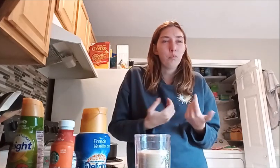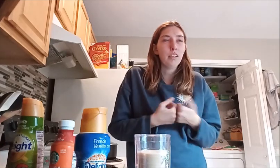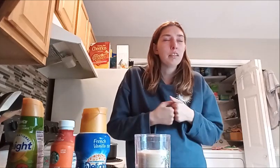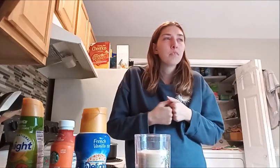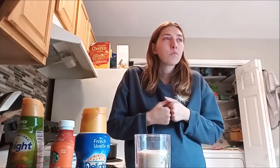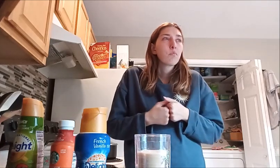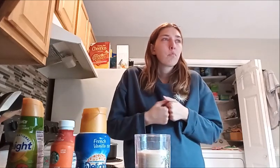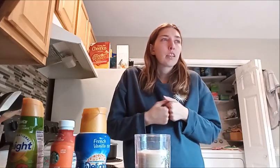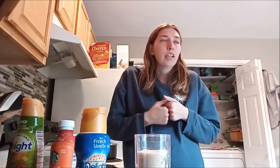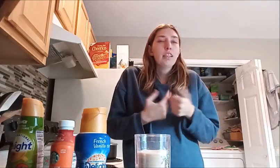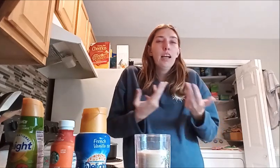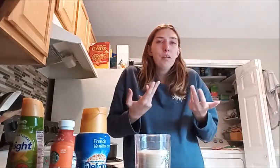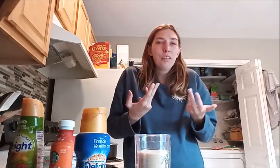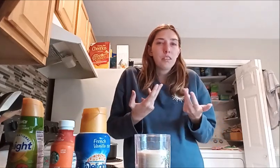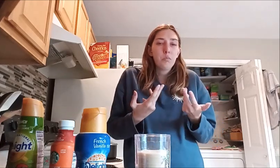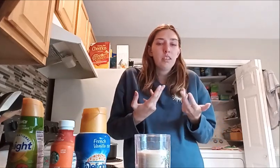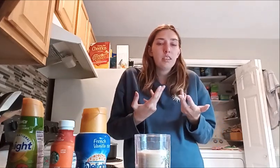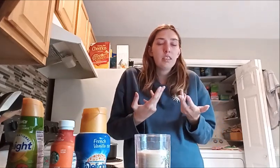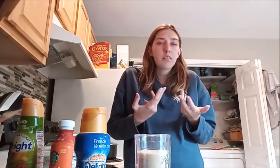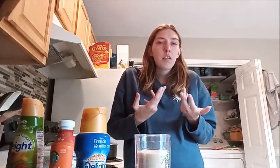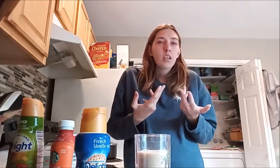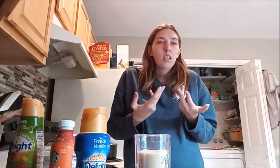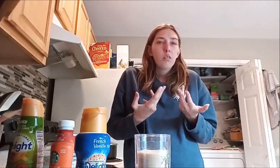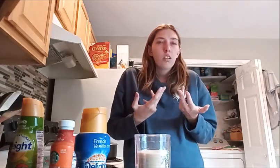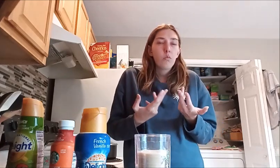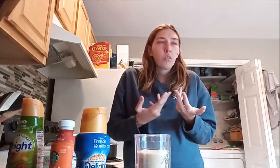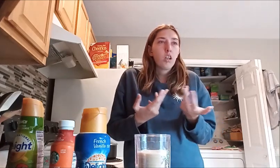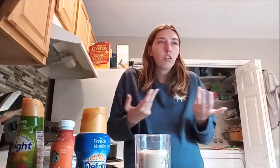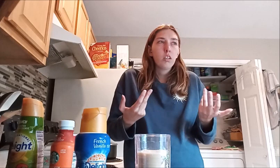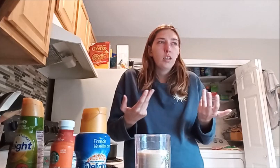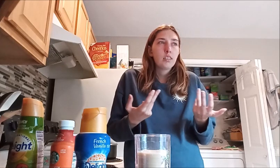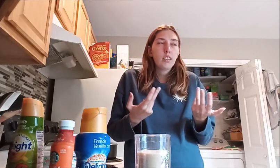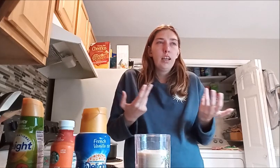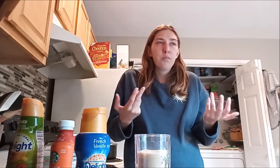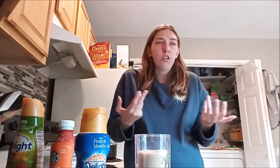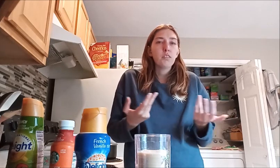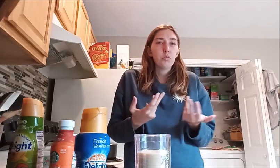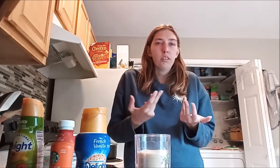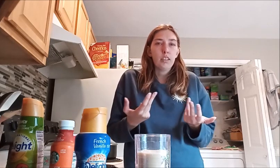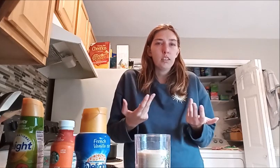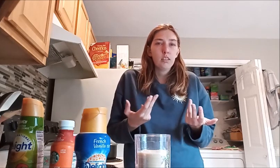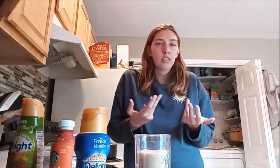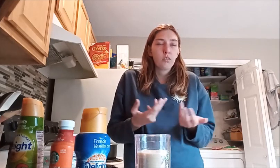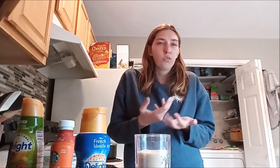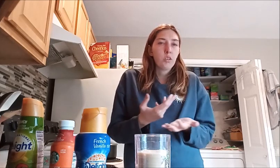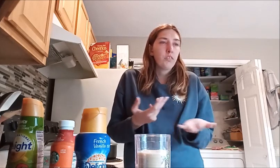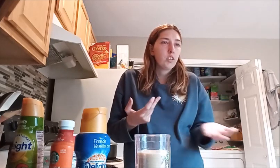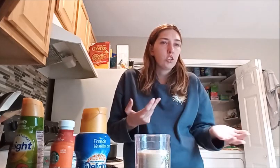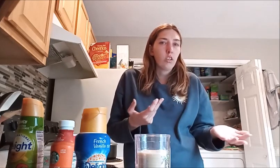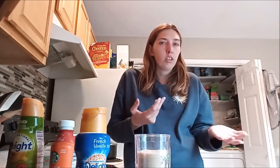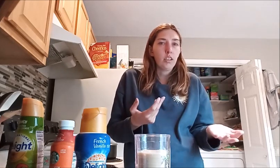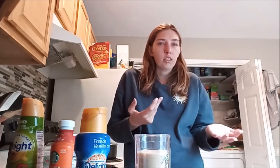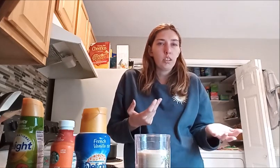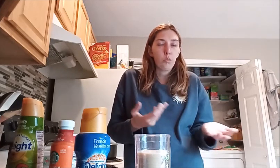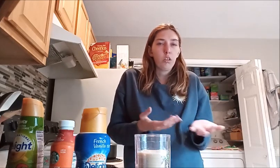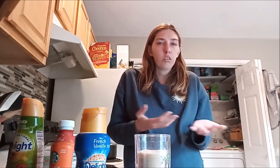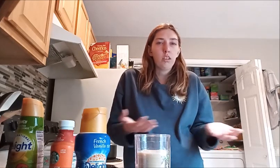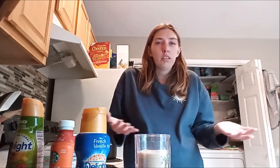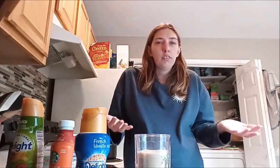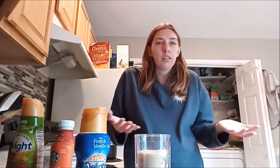that happens. But then it's like it's gonna happen to all of us one day. Like, for some of us sooner than later. Like, we're all gonna live, and then we're all eventually gonna